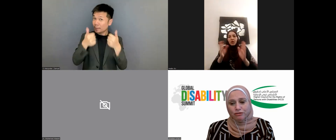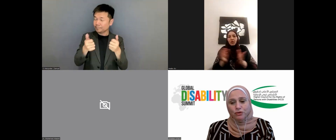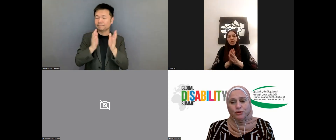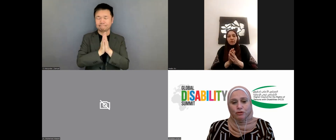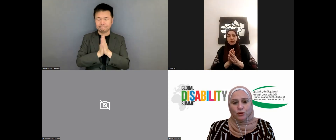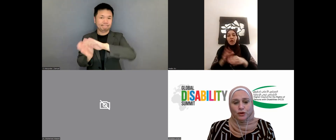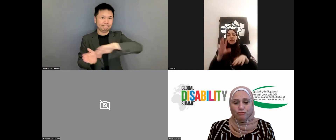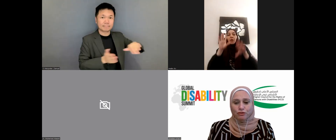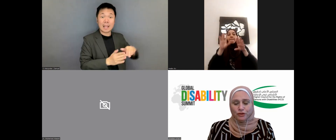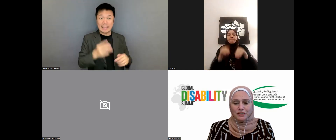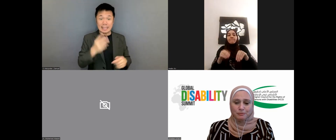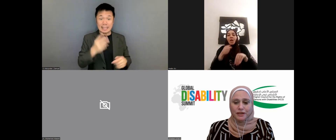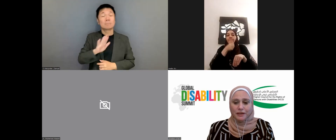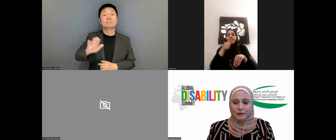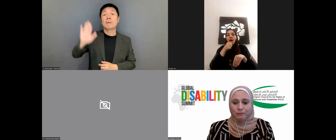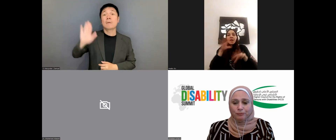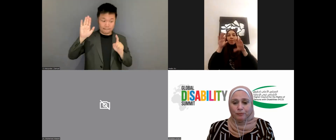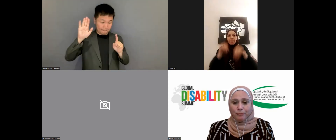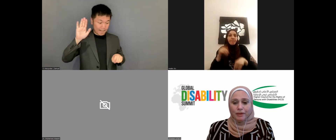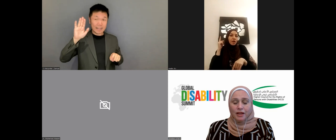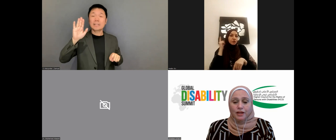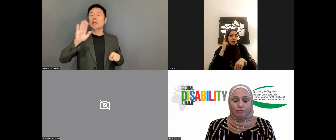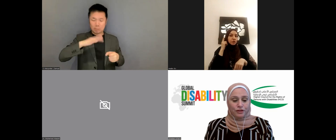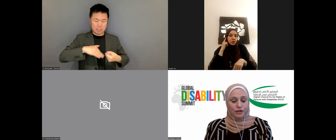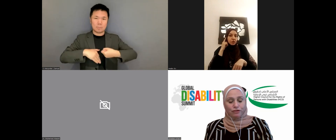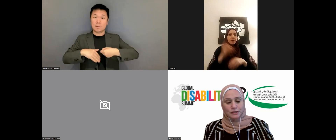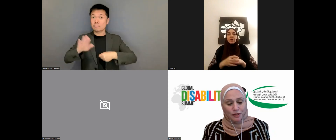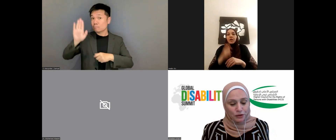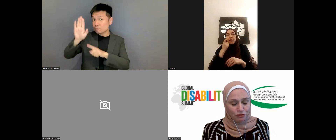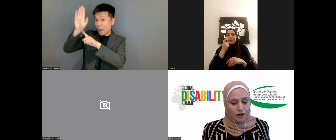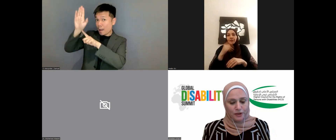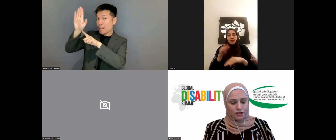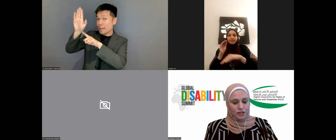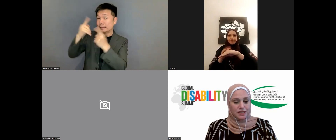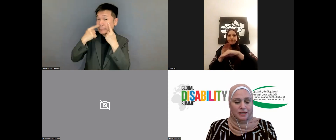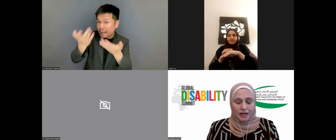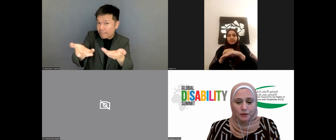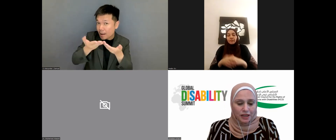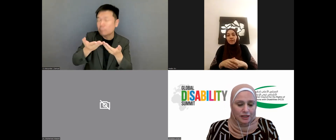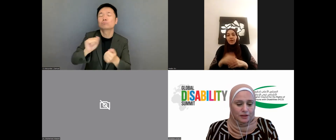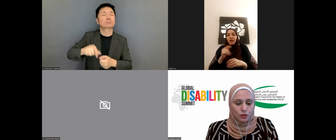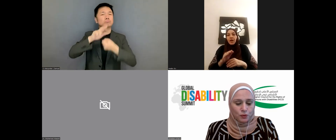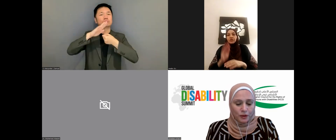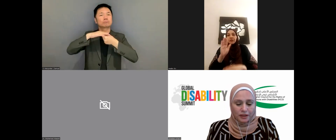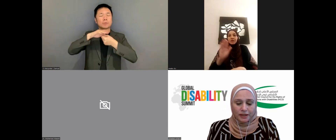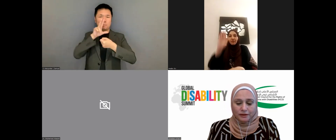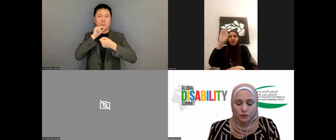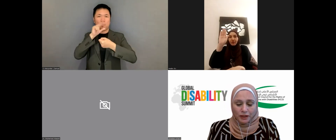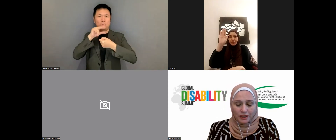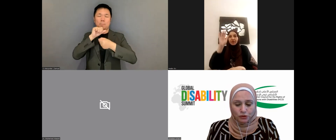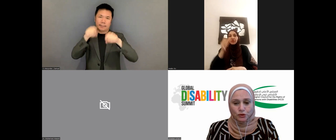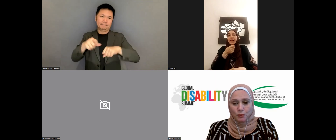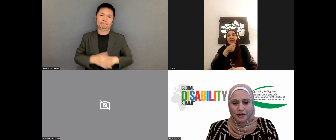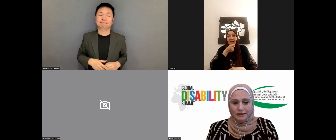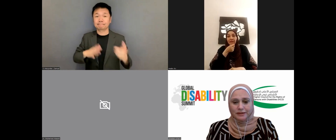to give you the floor for the speaking. For the first part of our agenda, I would like to